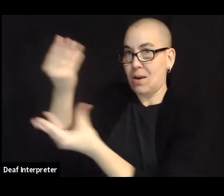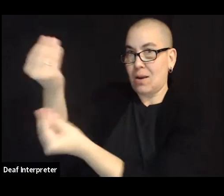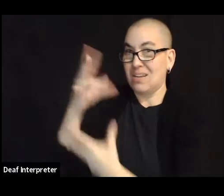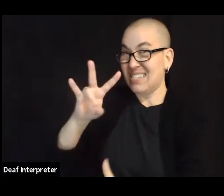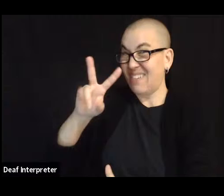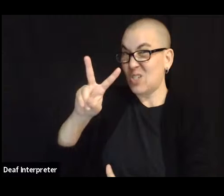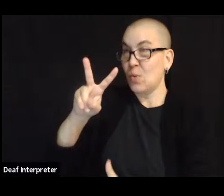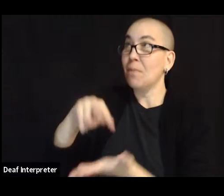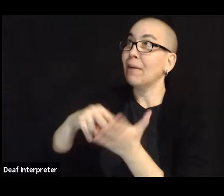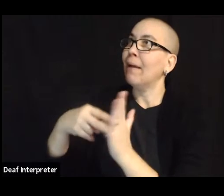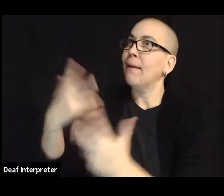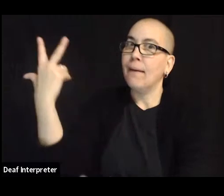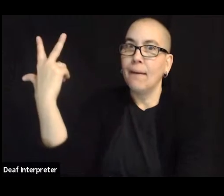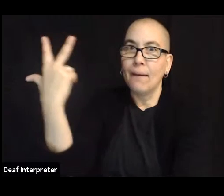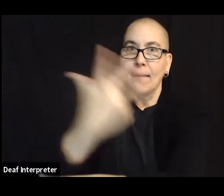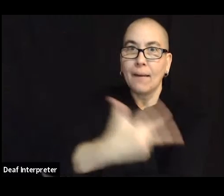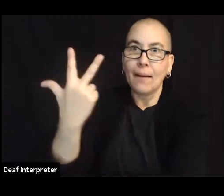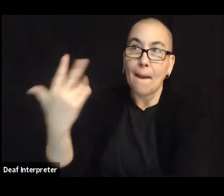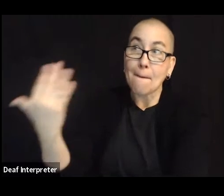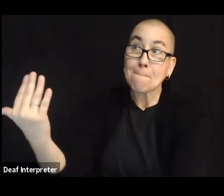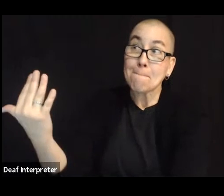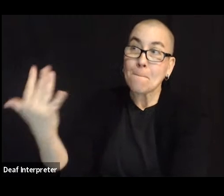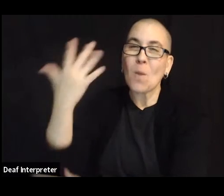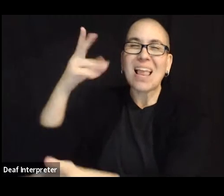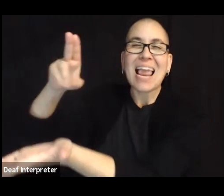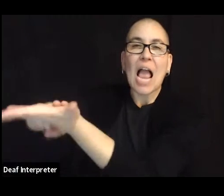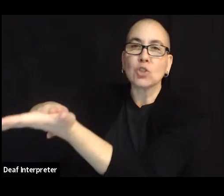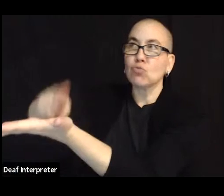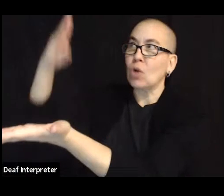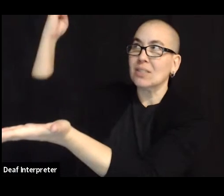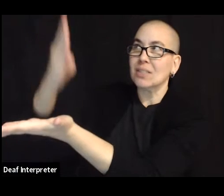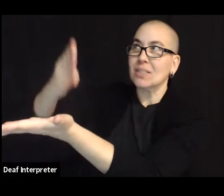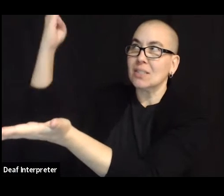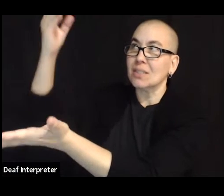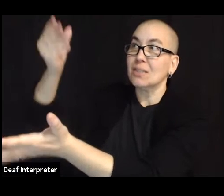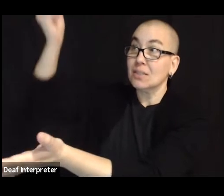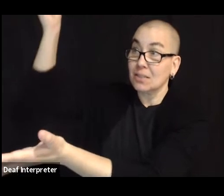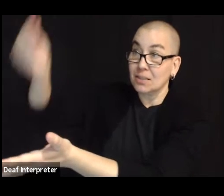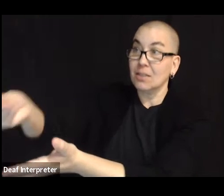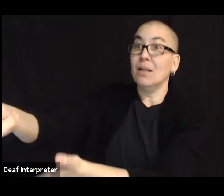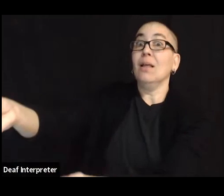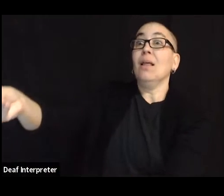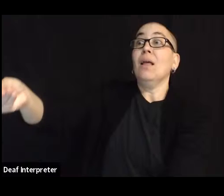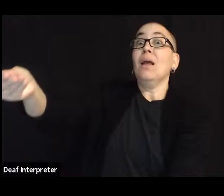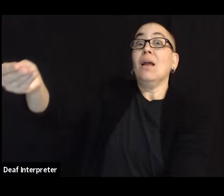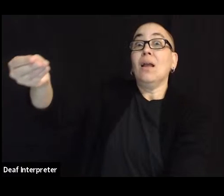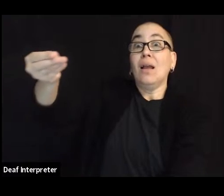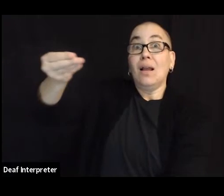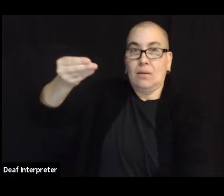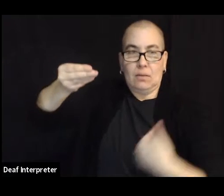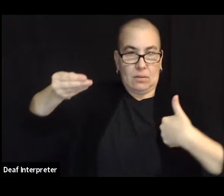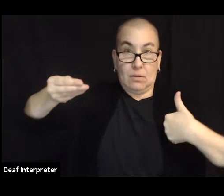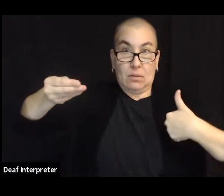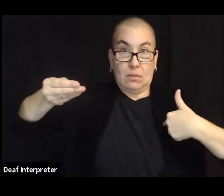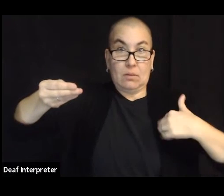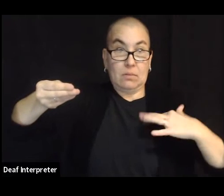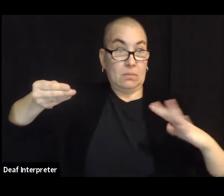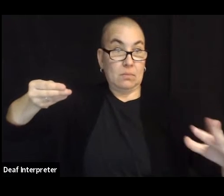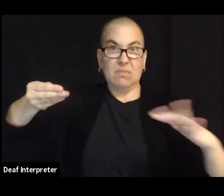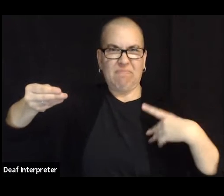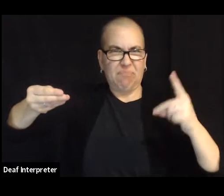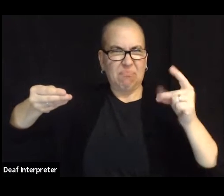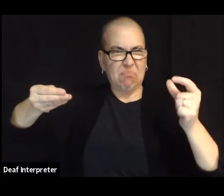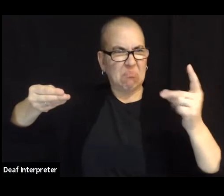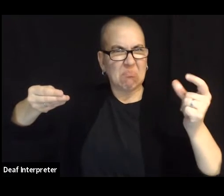federal government, but that's longer than other vaccinators have. So we know that the data that we're getting on vaccinating